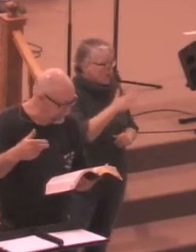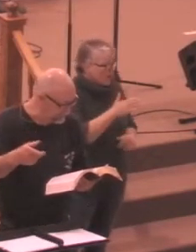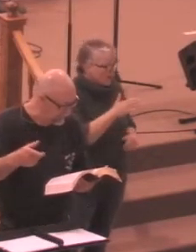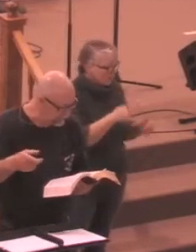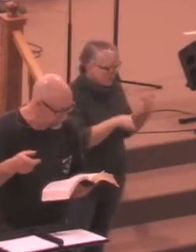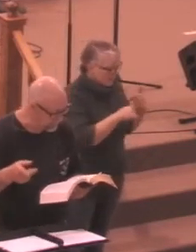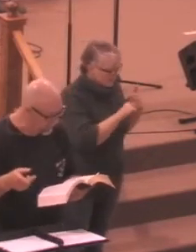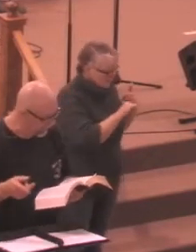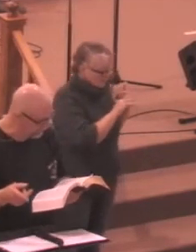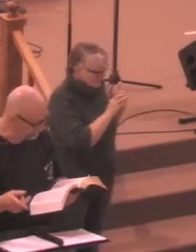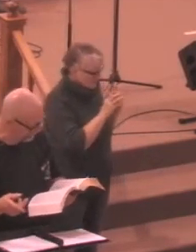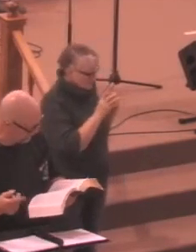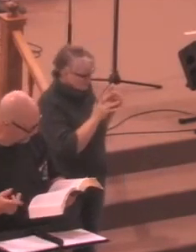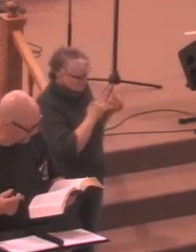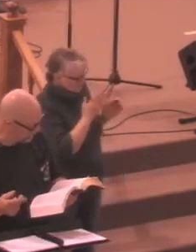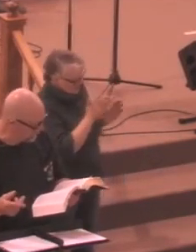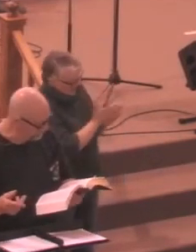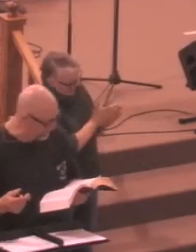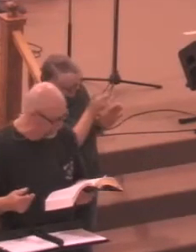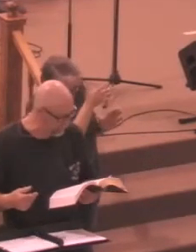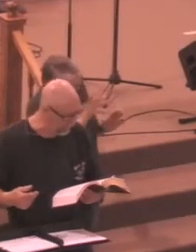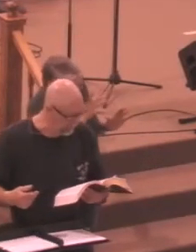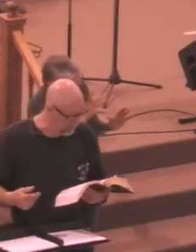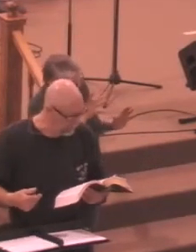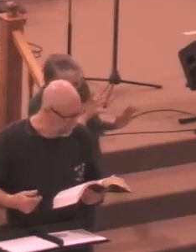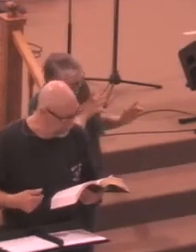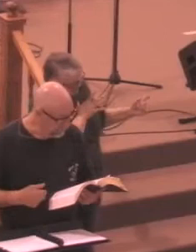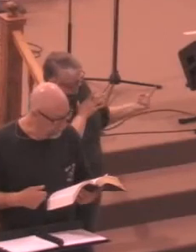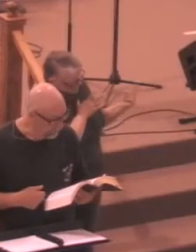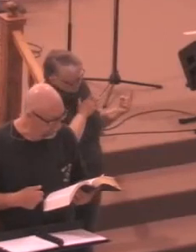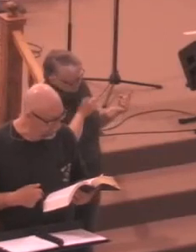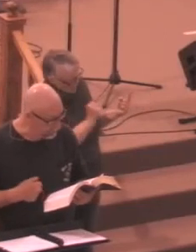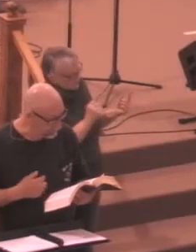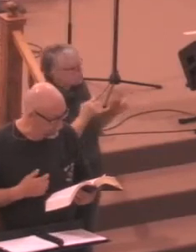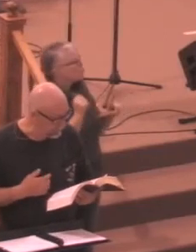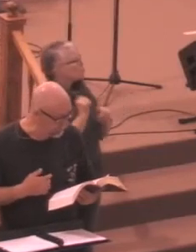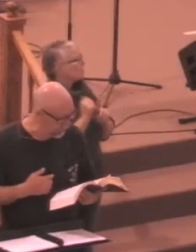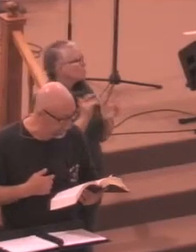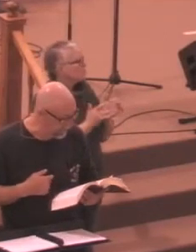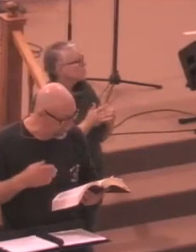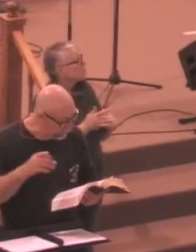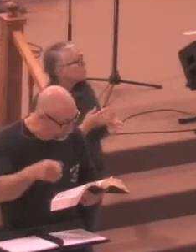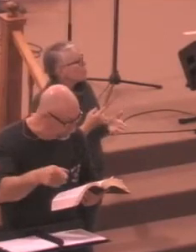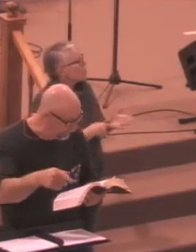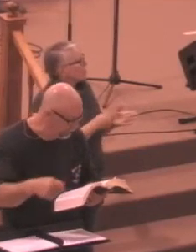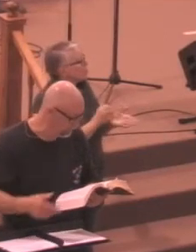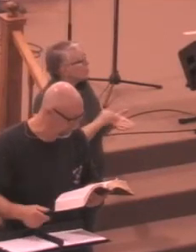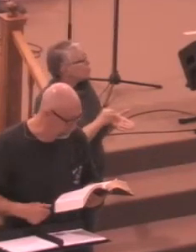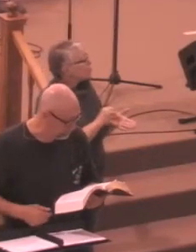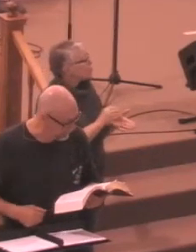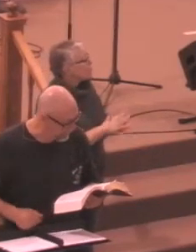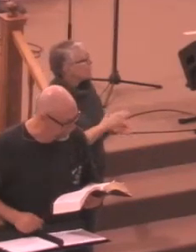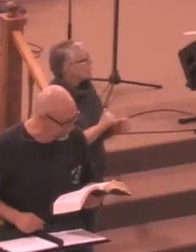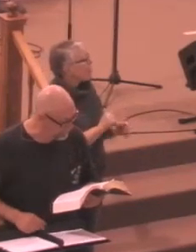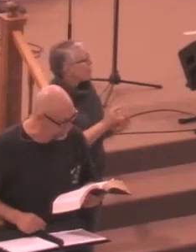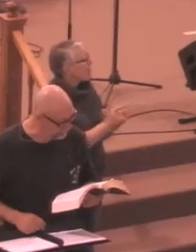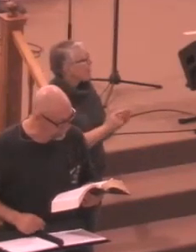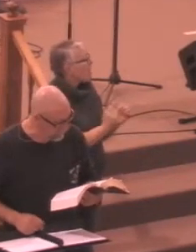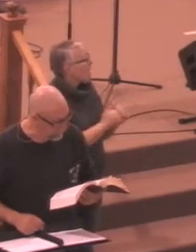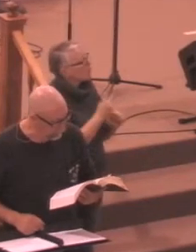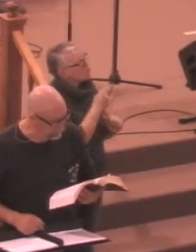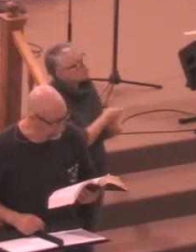26, Jesus asked this guy, because he had come to mess with him, what is written in the law and how do you read it? And the guy